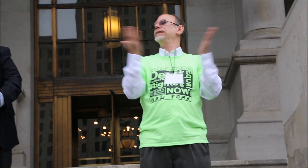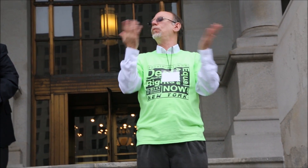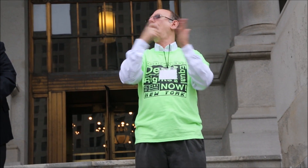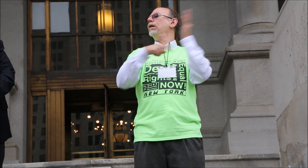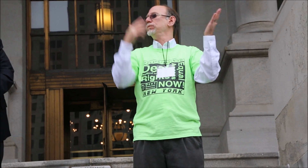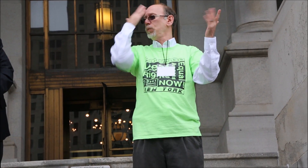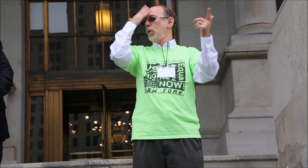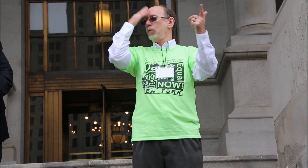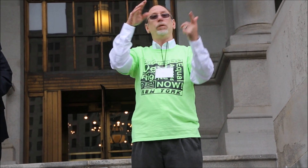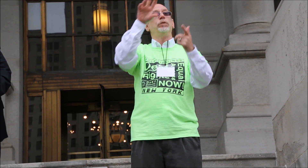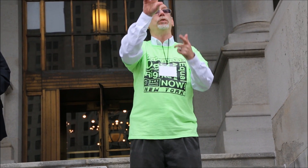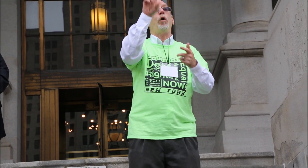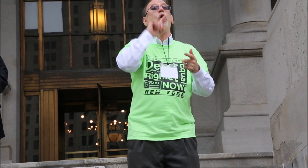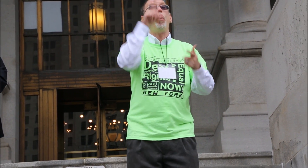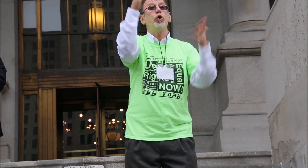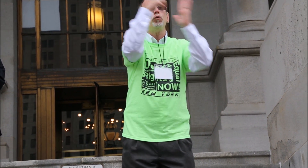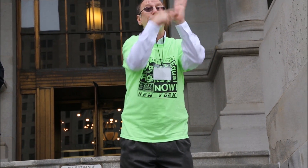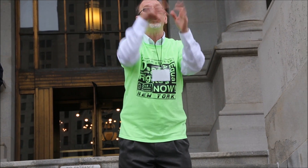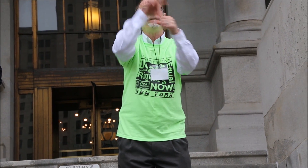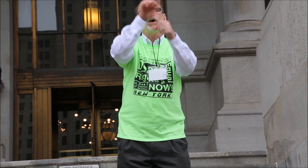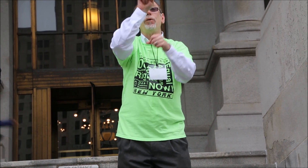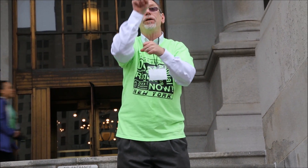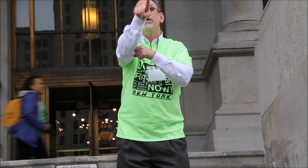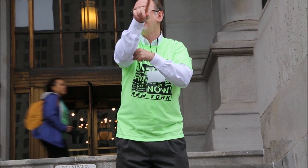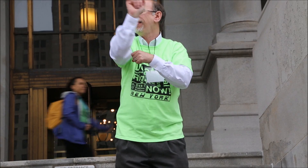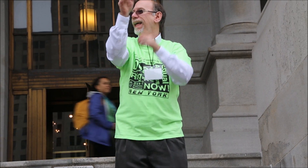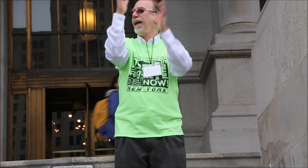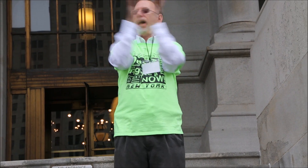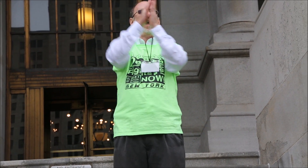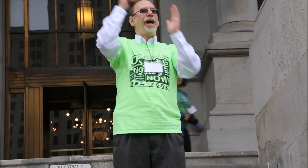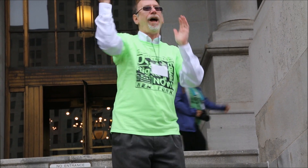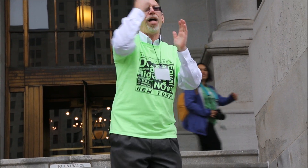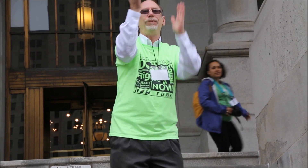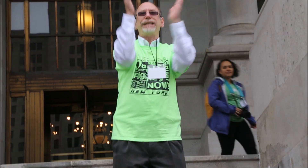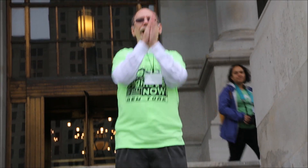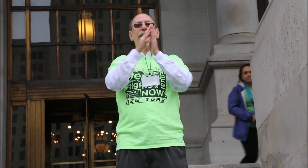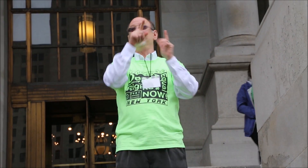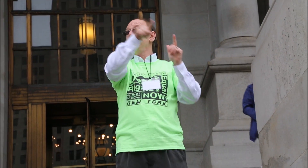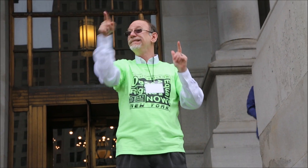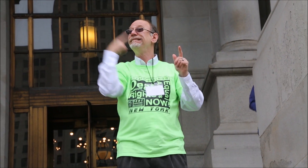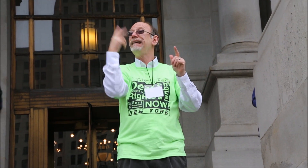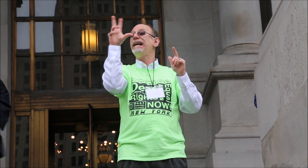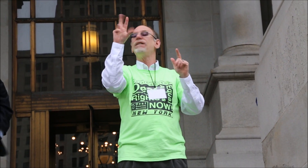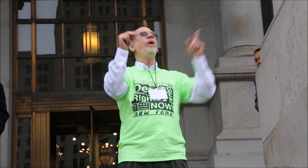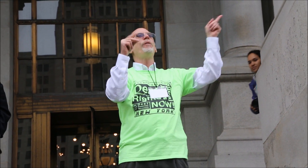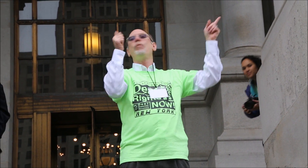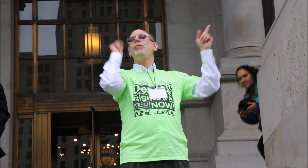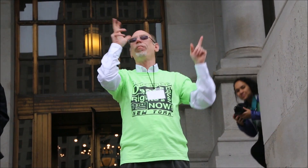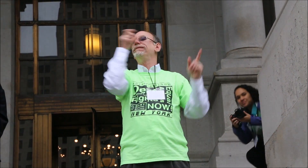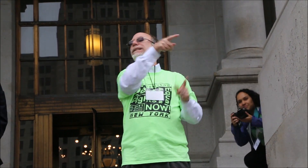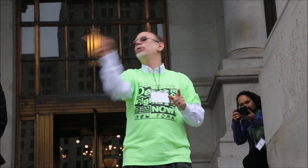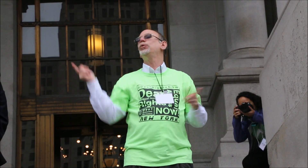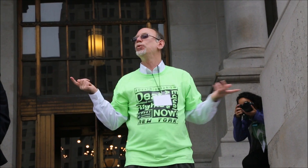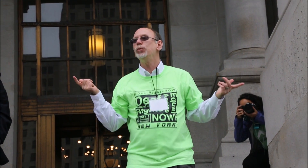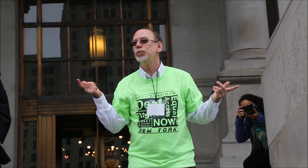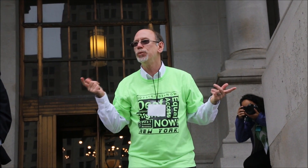to improve school education in New York State. We have to let them know that. Come on, we've had enough. Also,